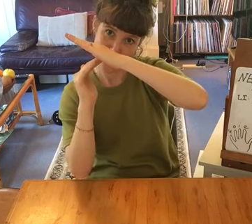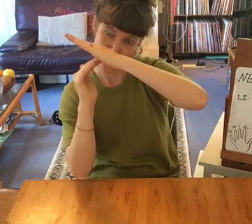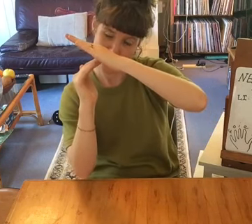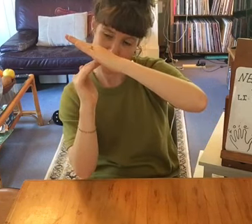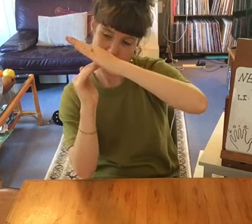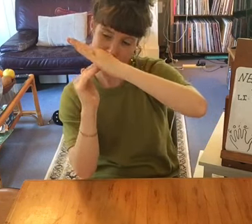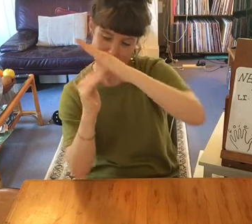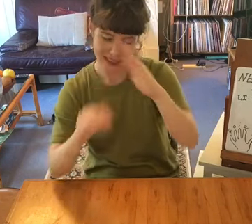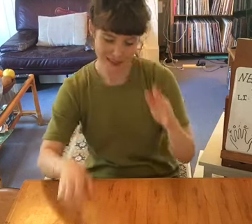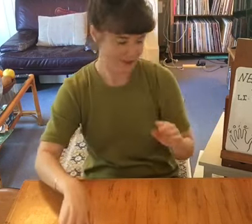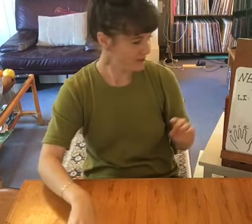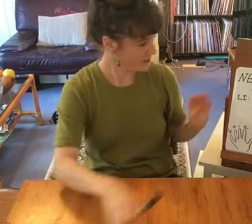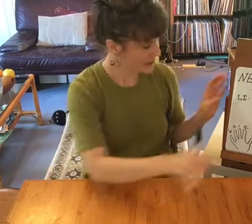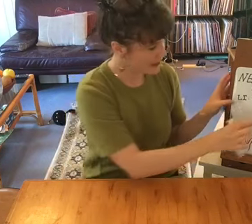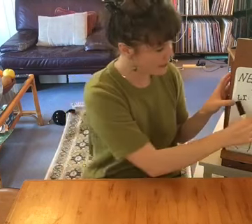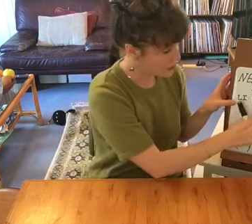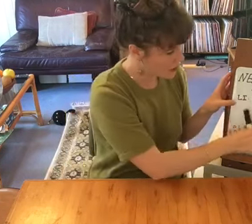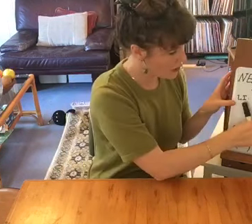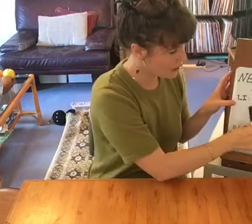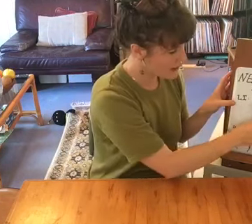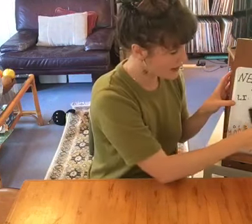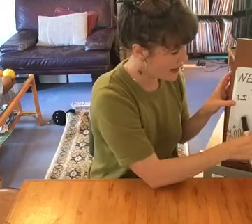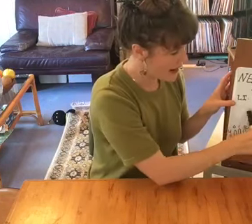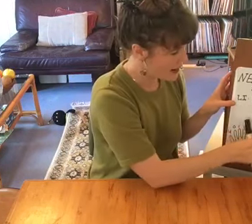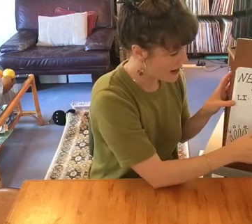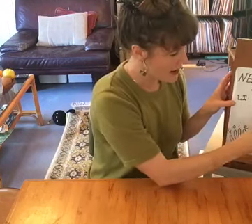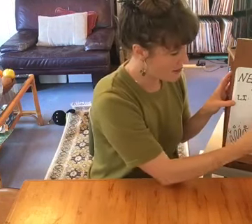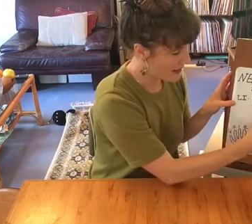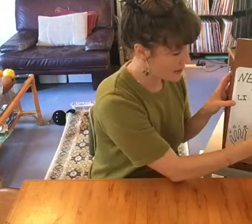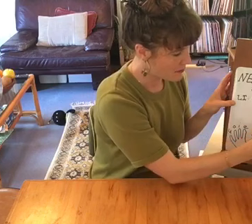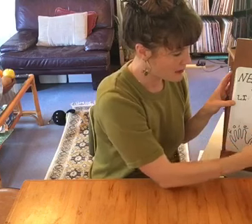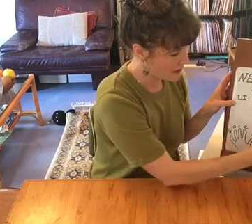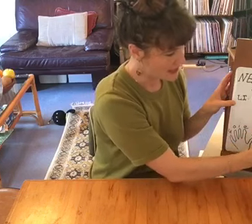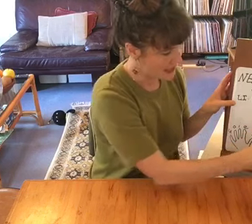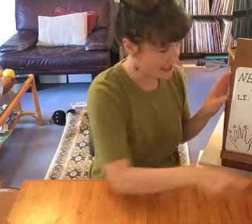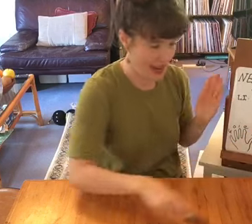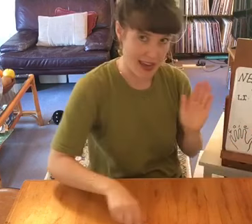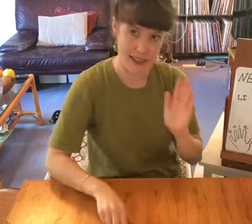a Z is if you turn it on its side, it makes a bit of a zigzag,